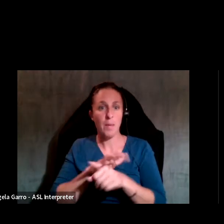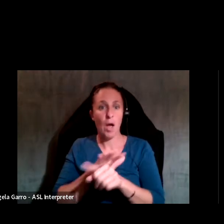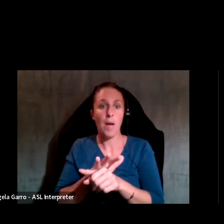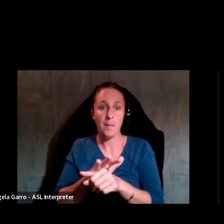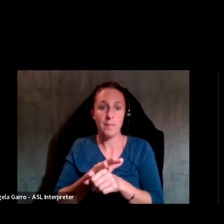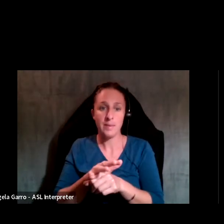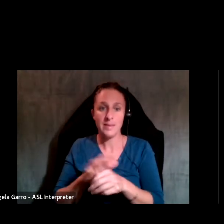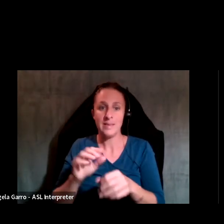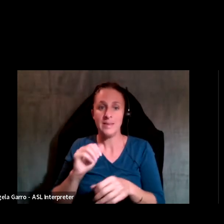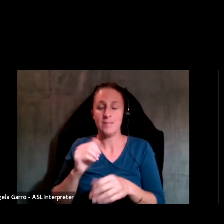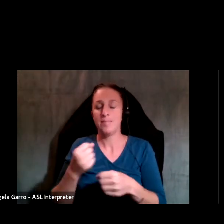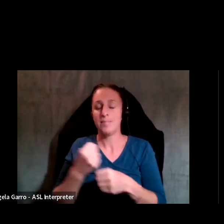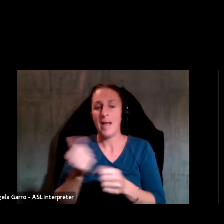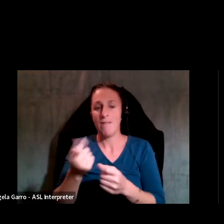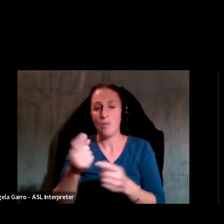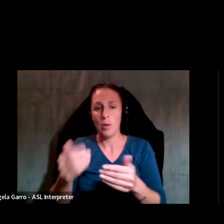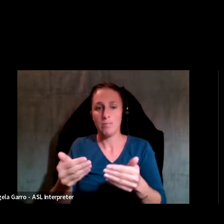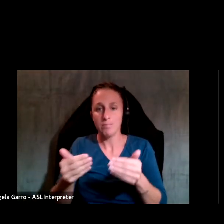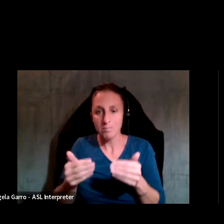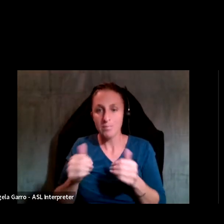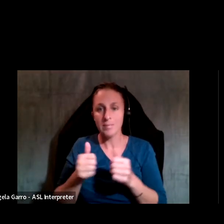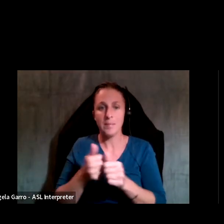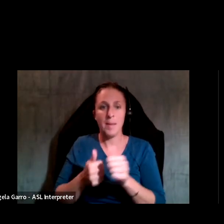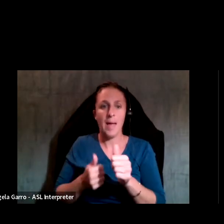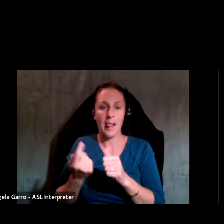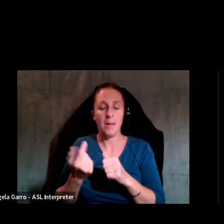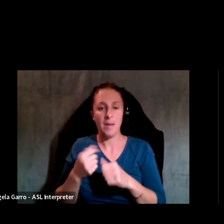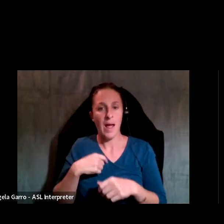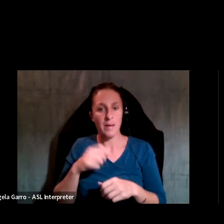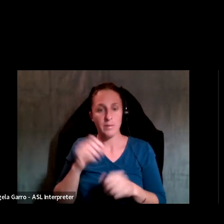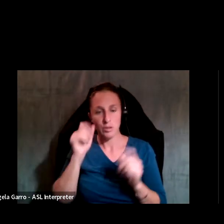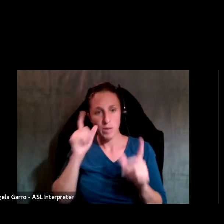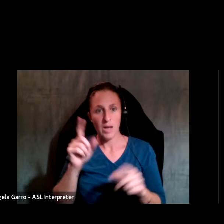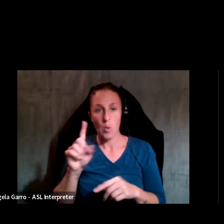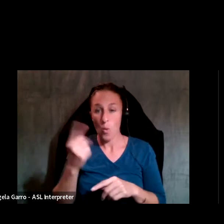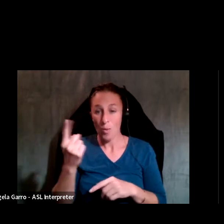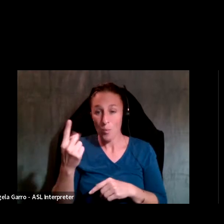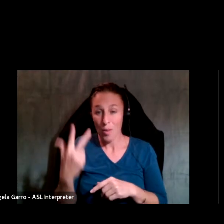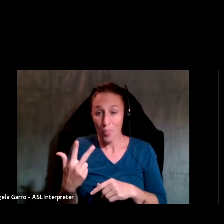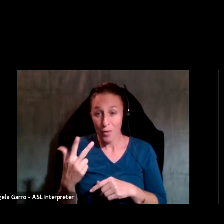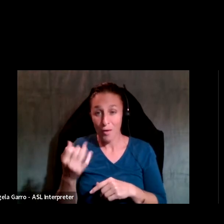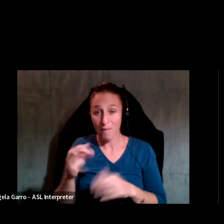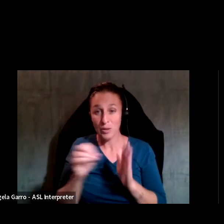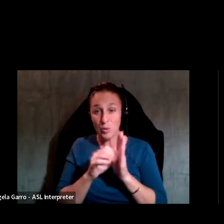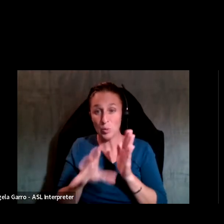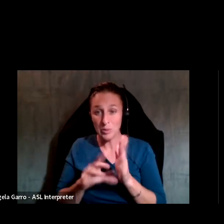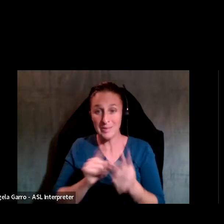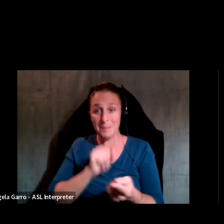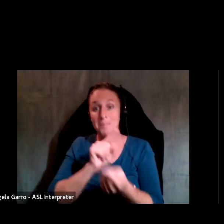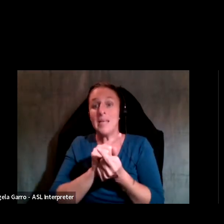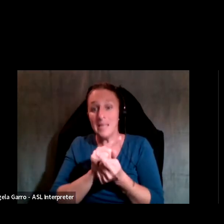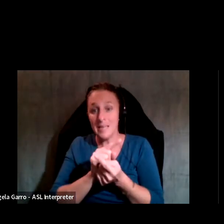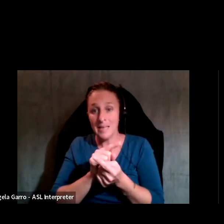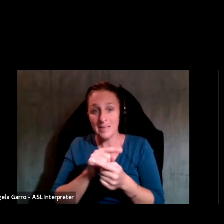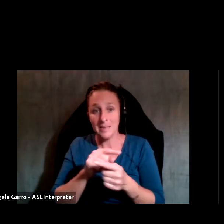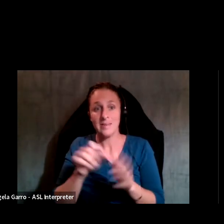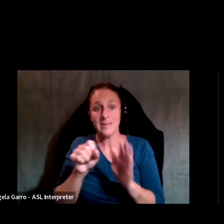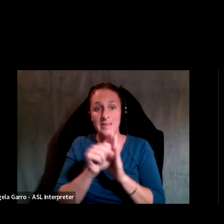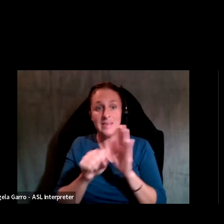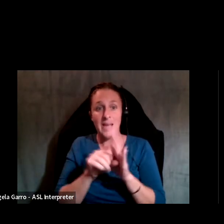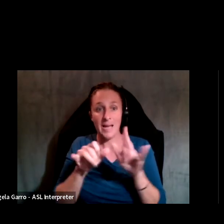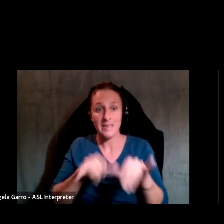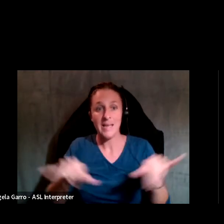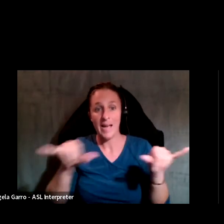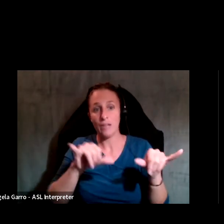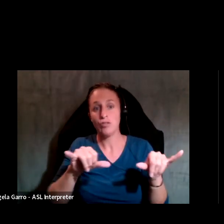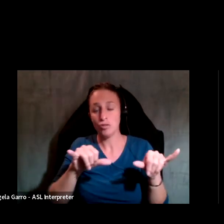back a little bit, but I was just kind of surprised by that only 1/3 of students meeting / exceeding state standards. And statewide, not district-wide. We're doing a little bit better